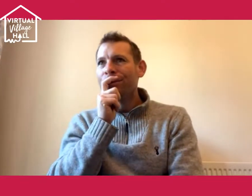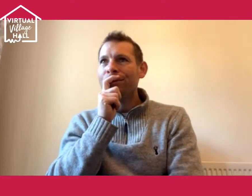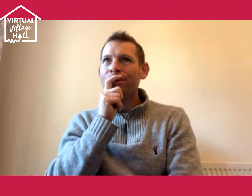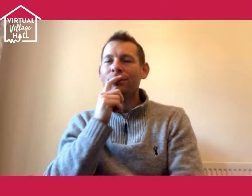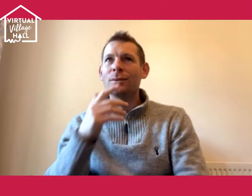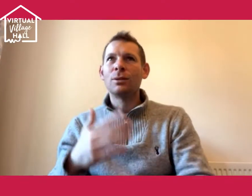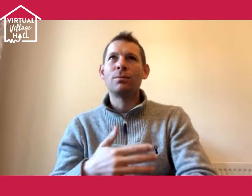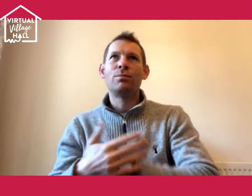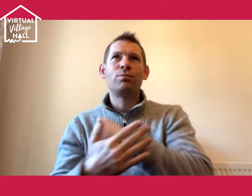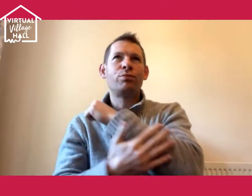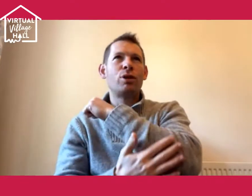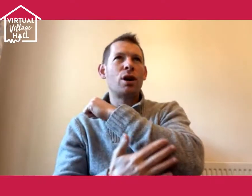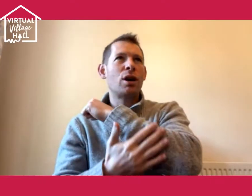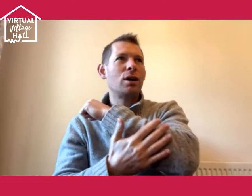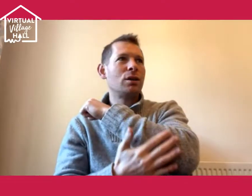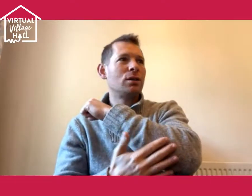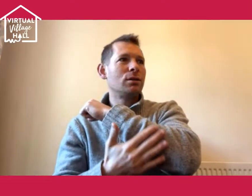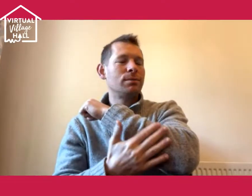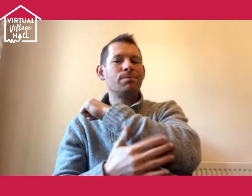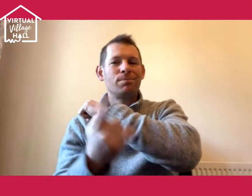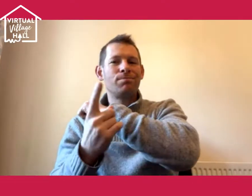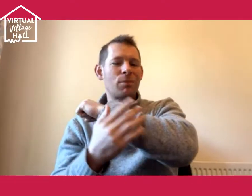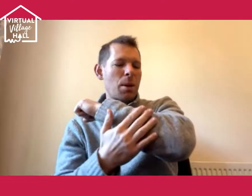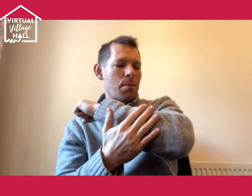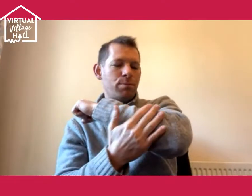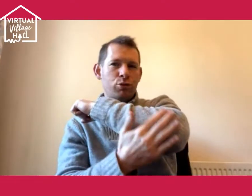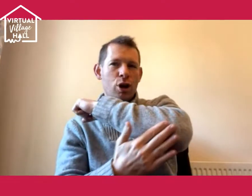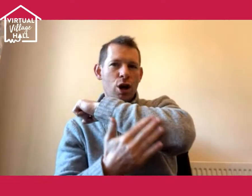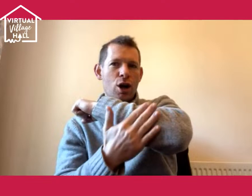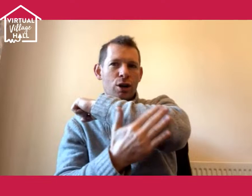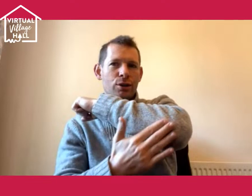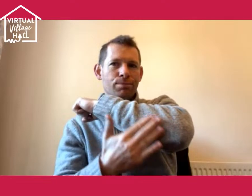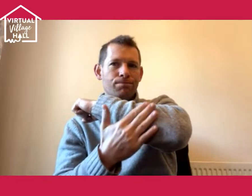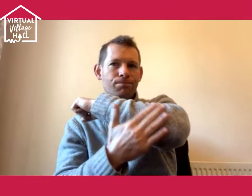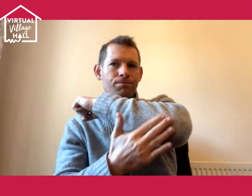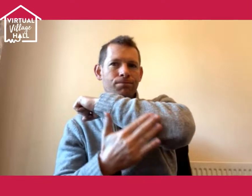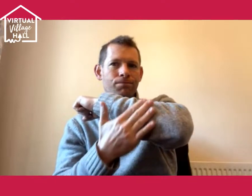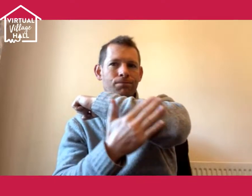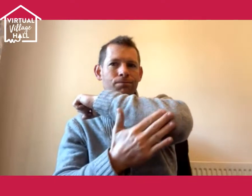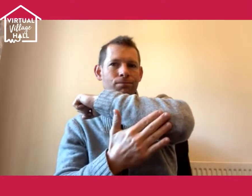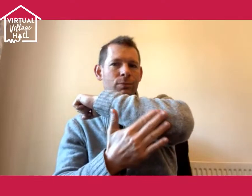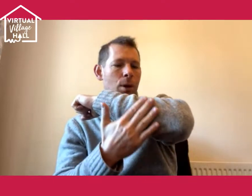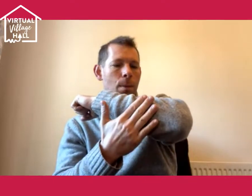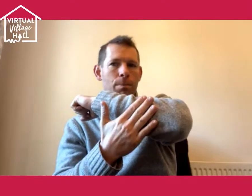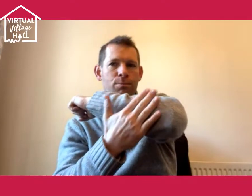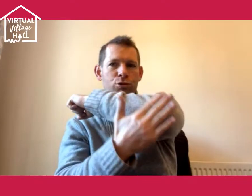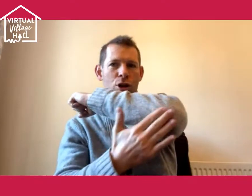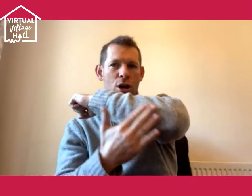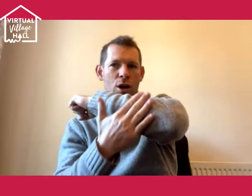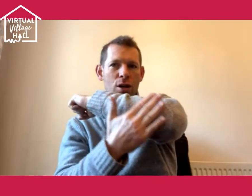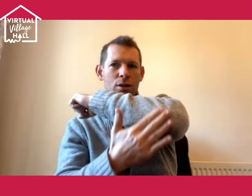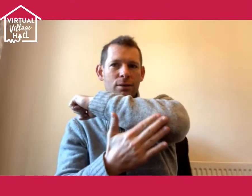sign in the UK for brown. Let me think, is it that one? I think it is actually. I think that's the most commonly used sign for brown.